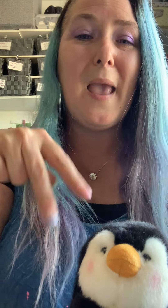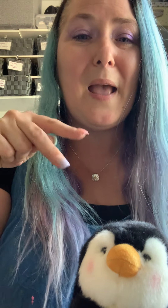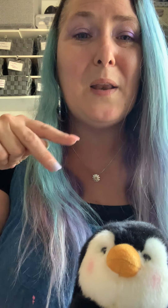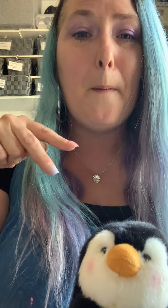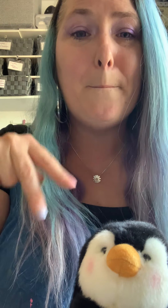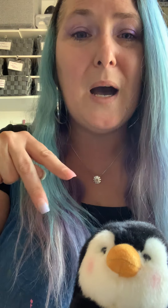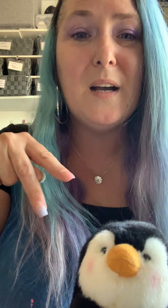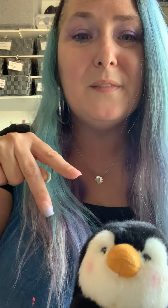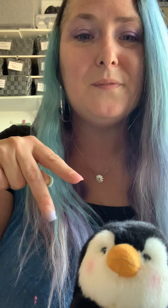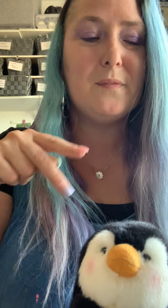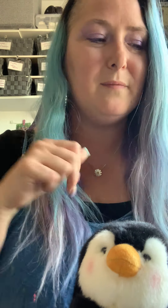pan,